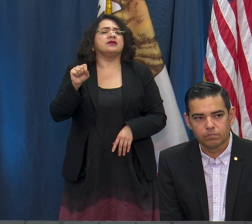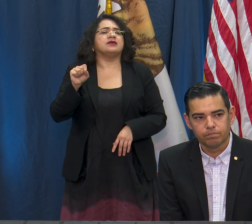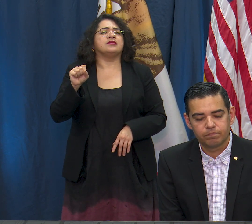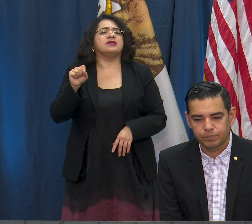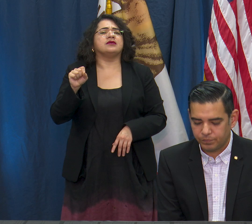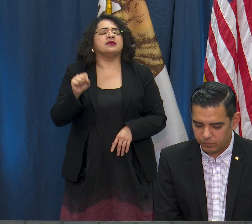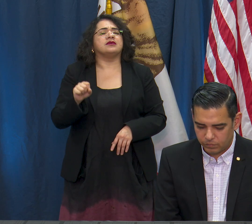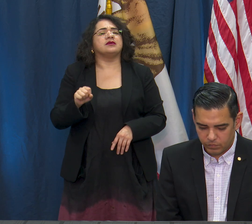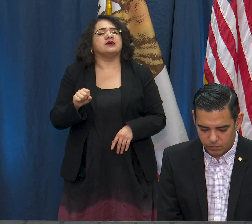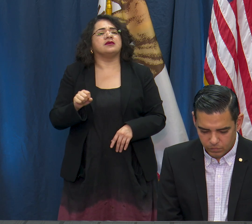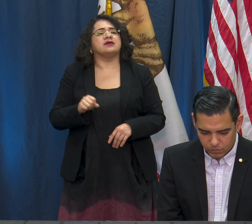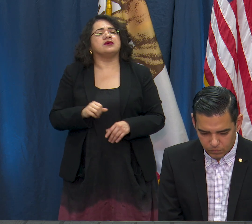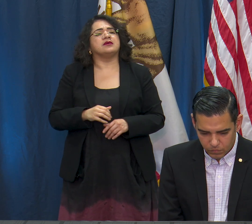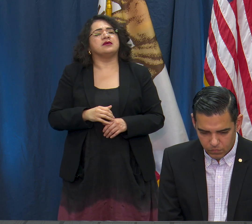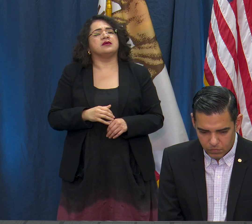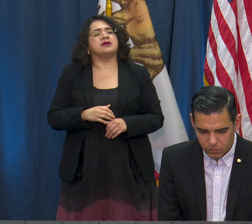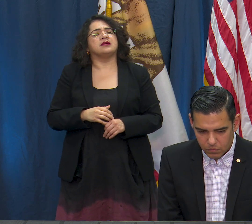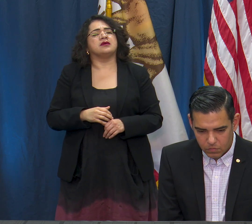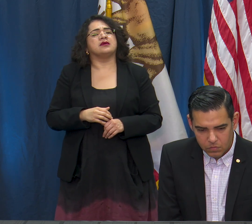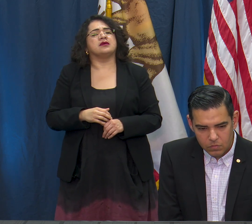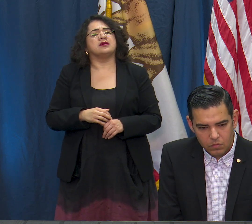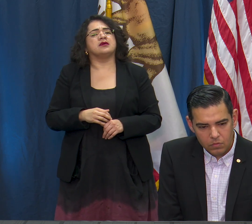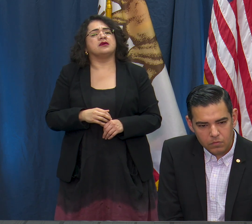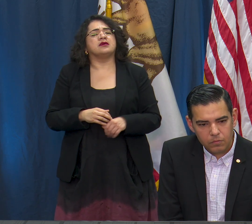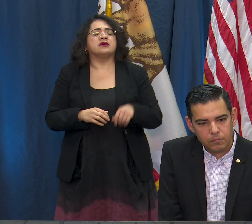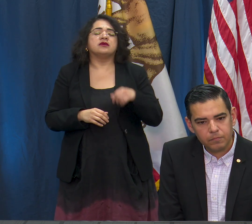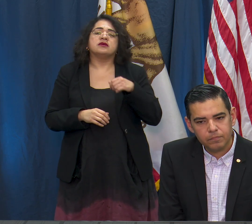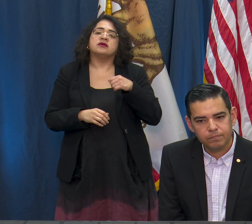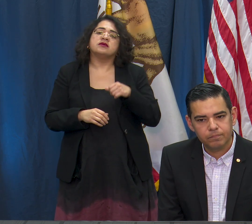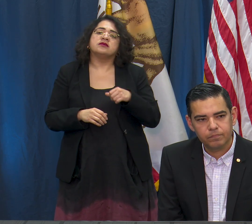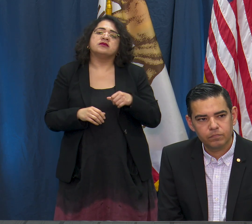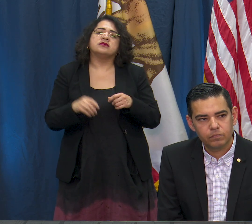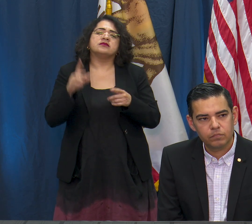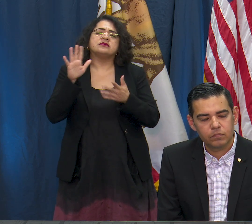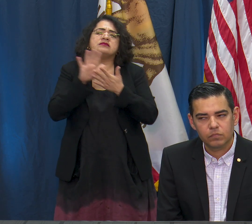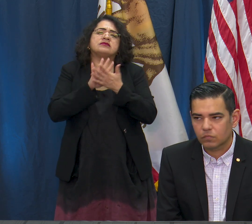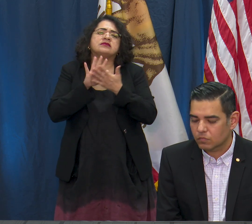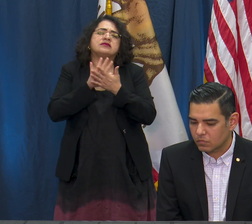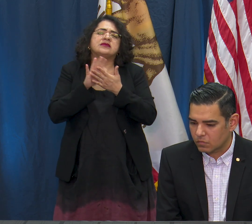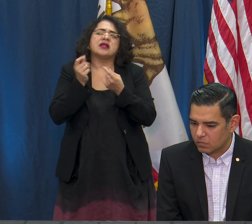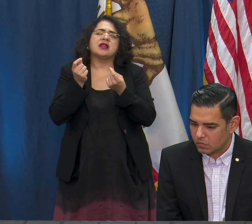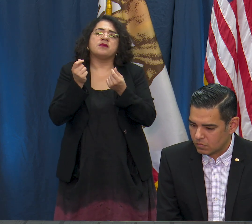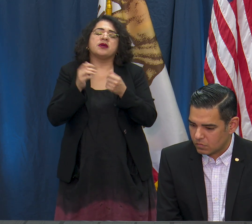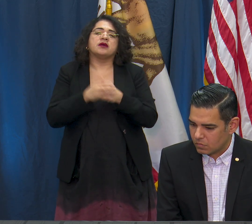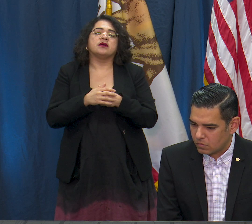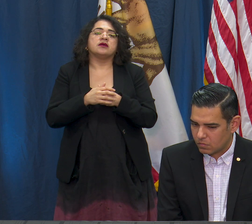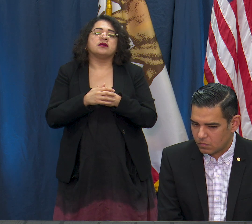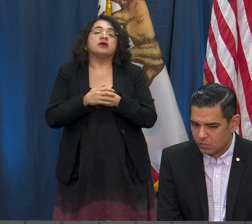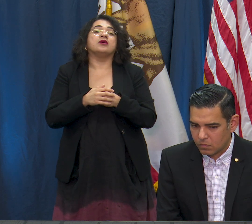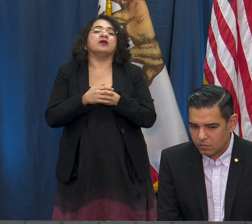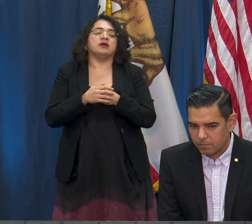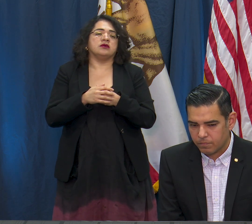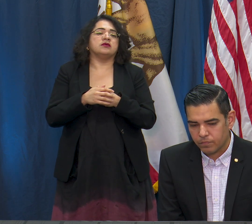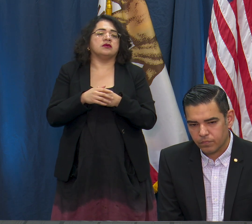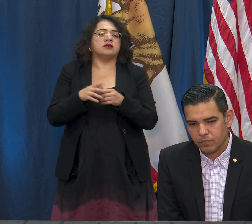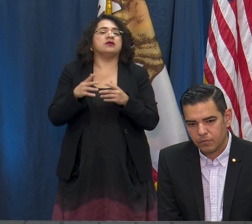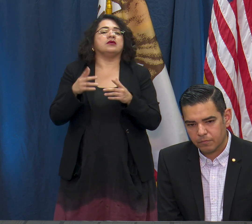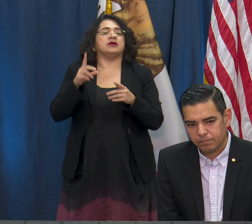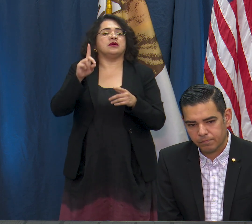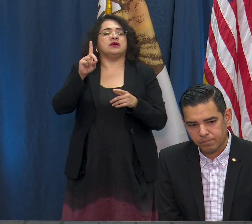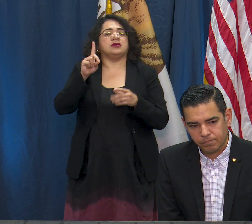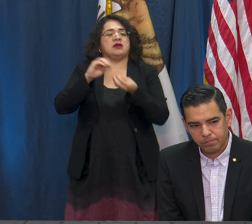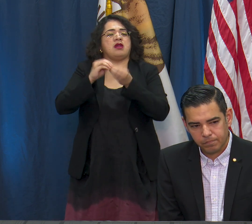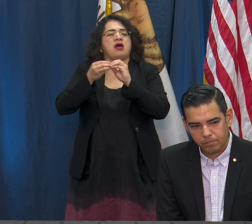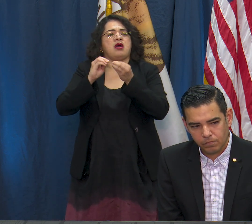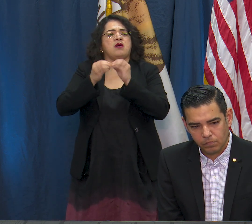We've been hearing a lot about data and disparities within the African American and Latino community because